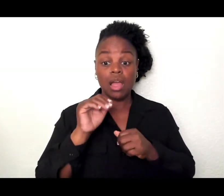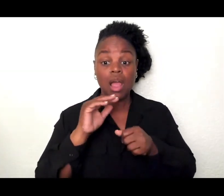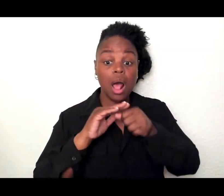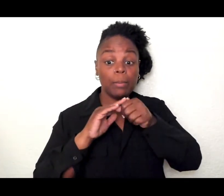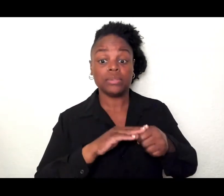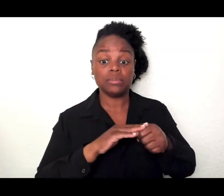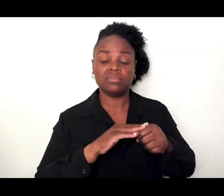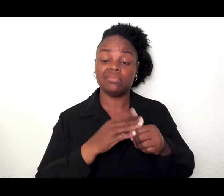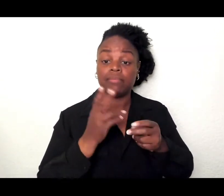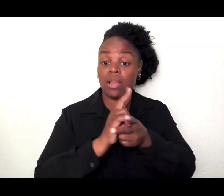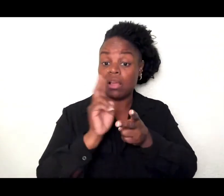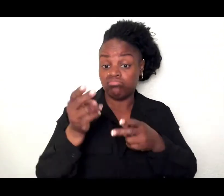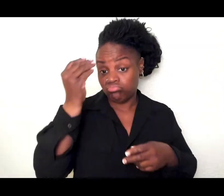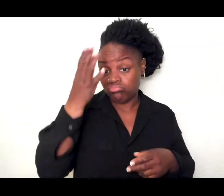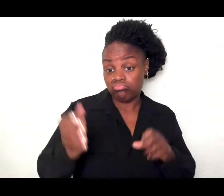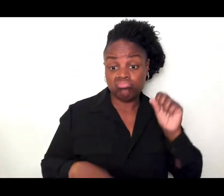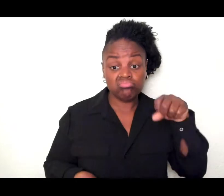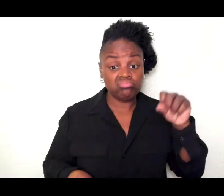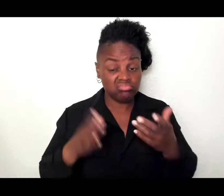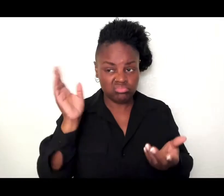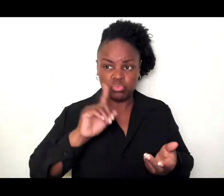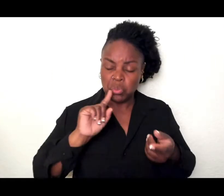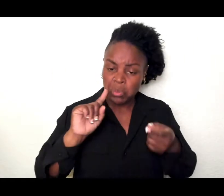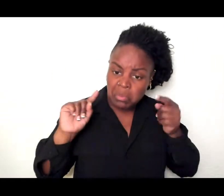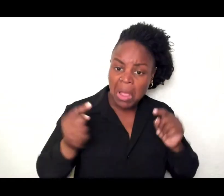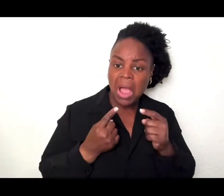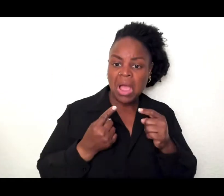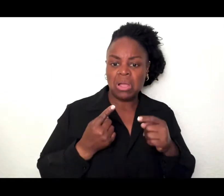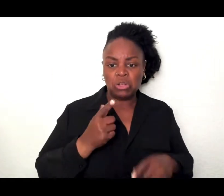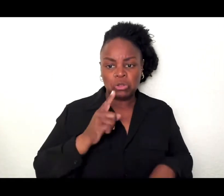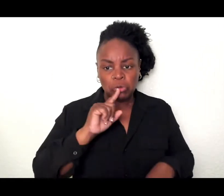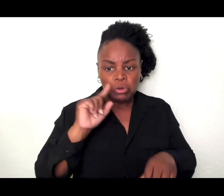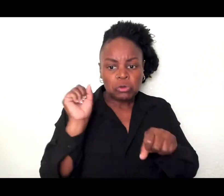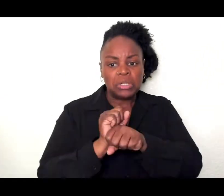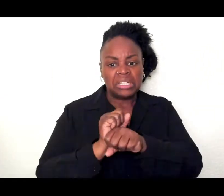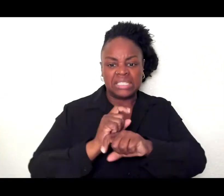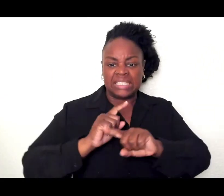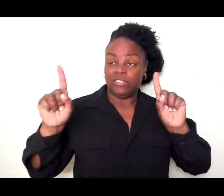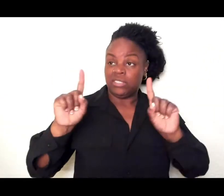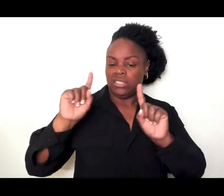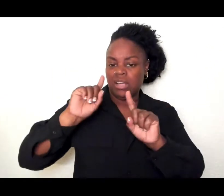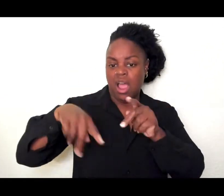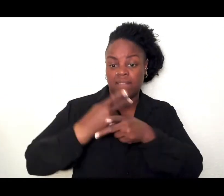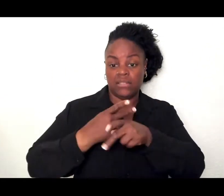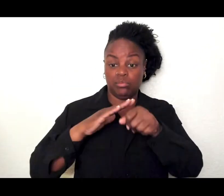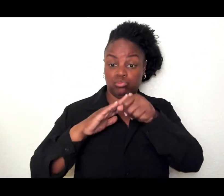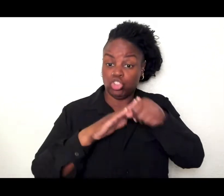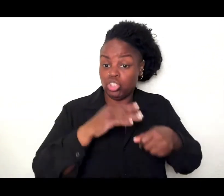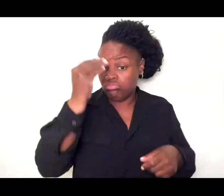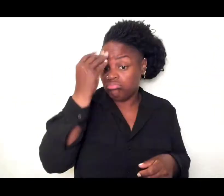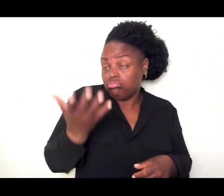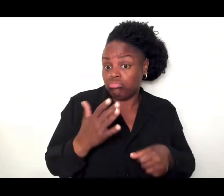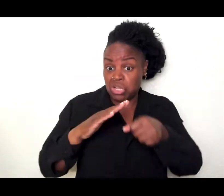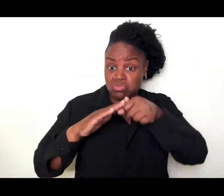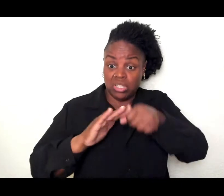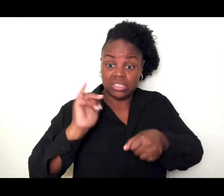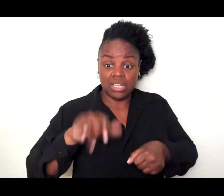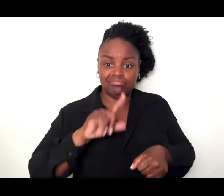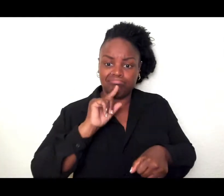Ableism is so fucked up real. It is so. It is so real and so painful. It's just a different kind of oppression. This oppression